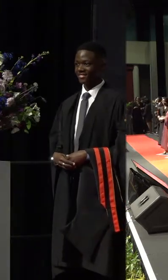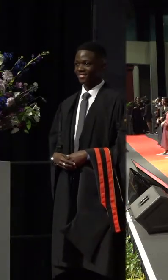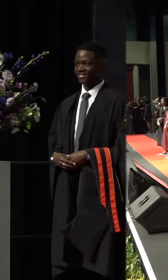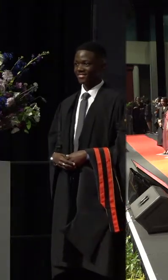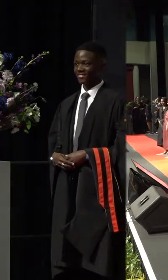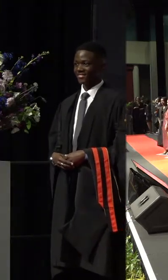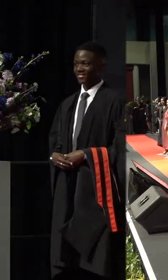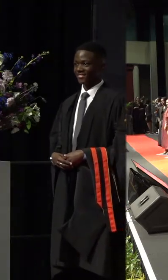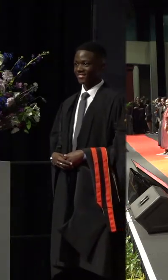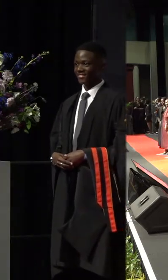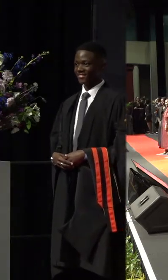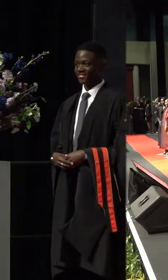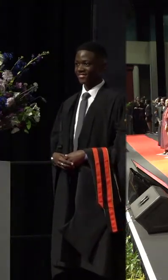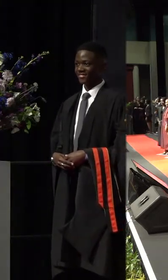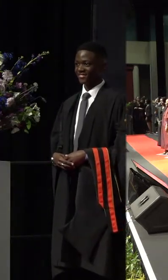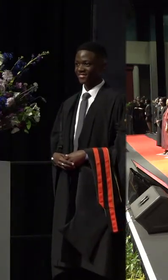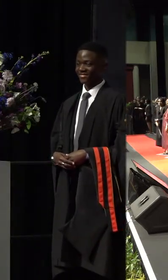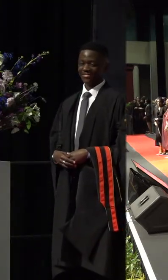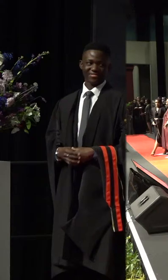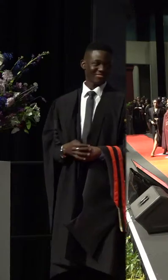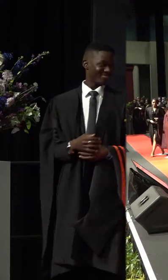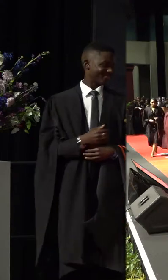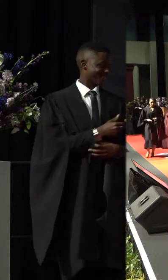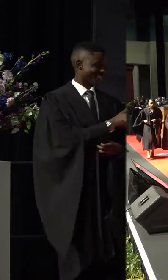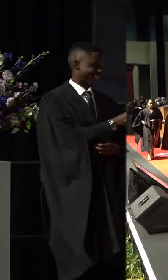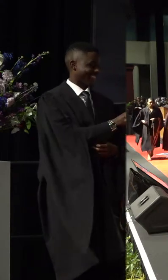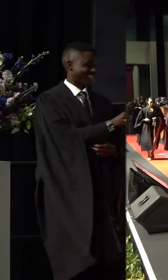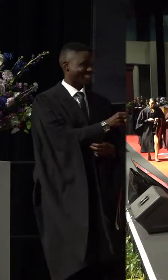Pilonhle Ndloso Ntansi.